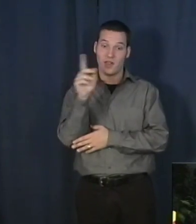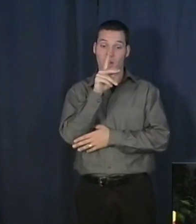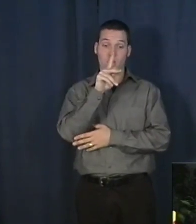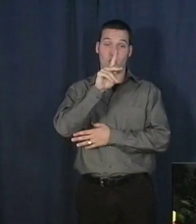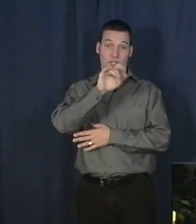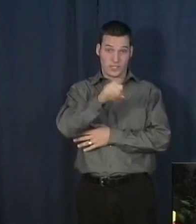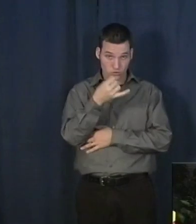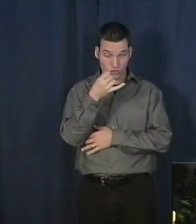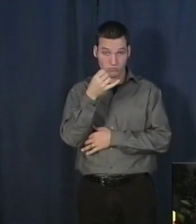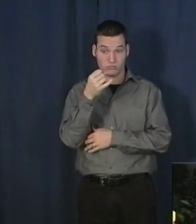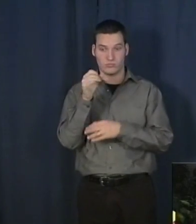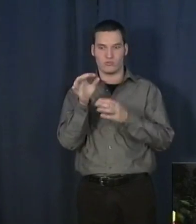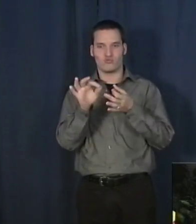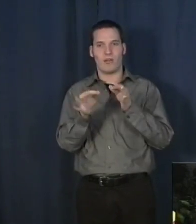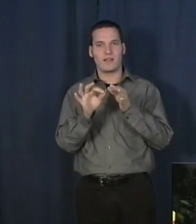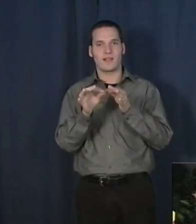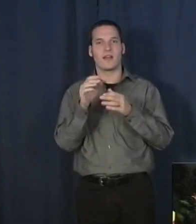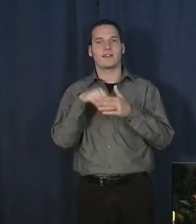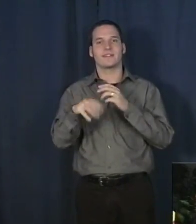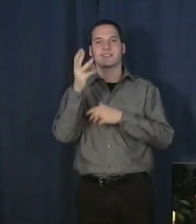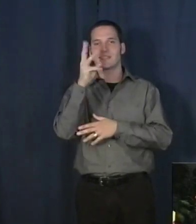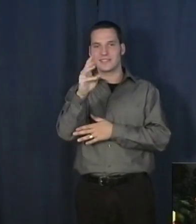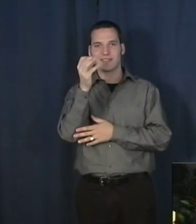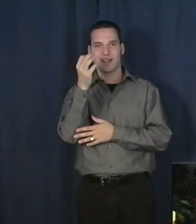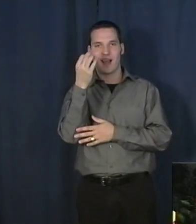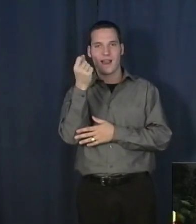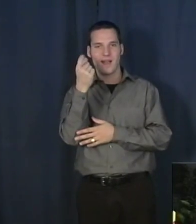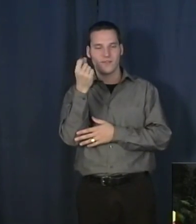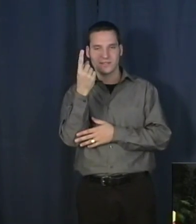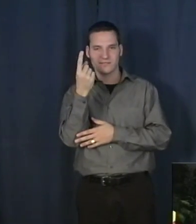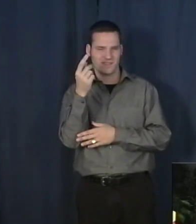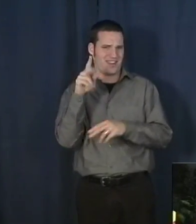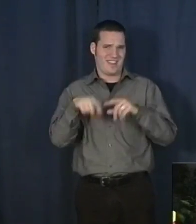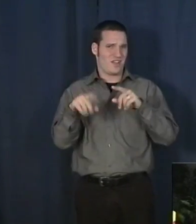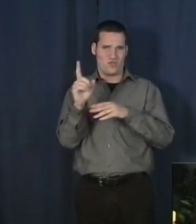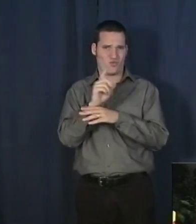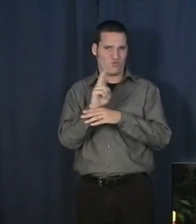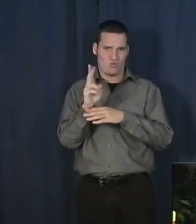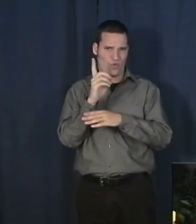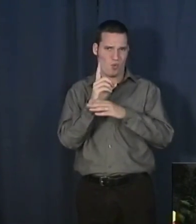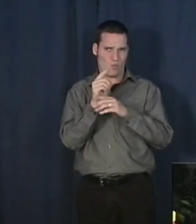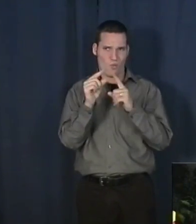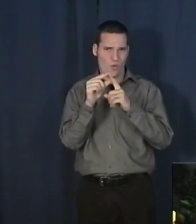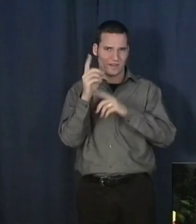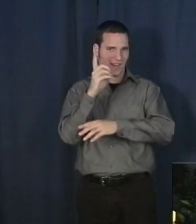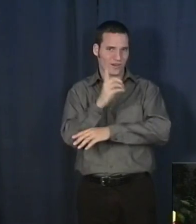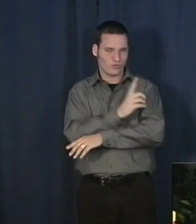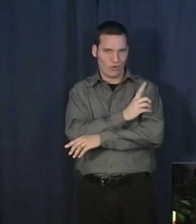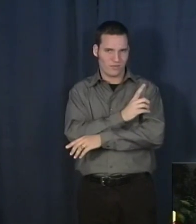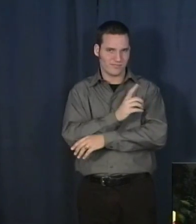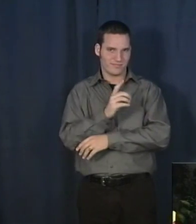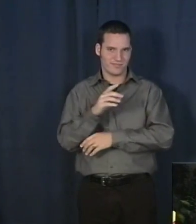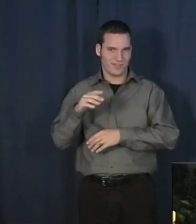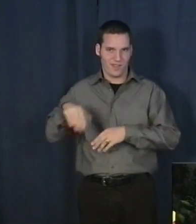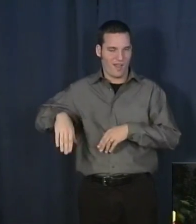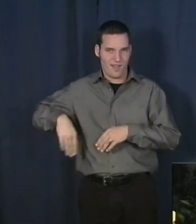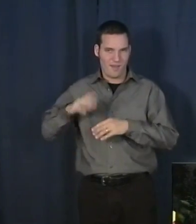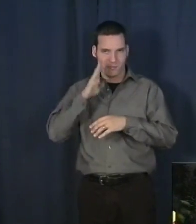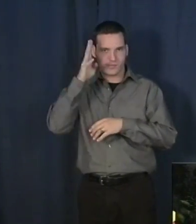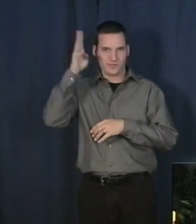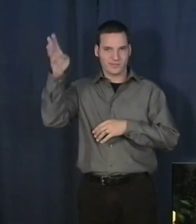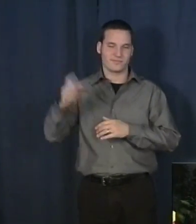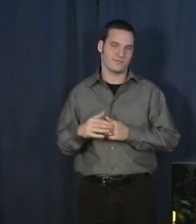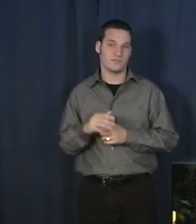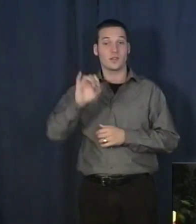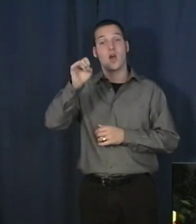1841. King James was translated in 1611. You know, figure it out. They couldn't use that word. It didn't exist yet. But dinosaurs are in there. If you read the book